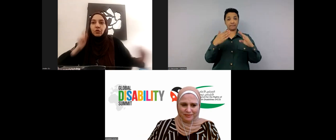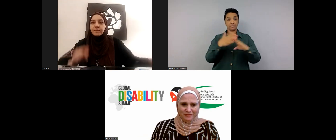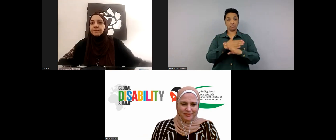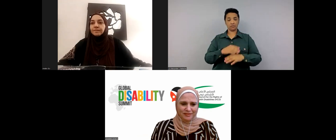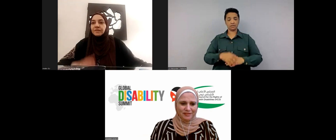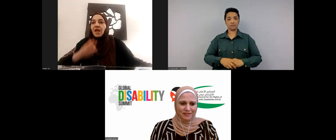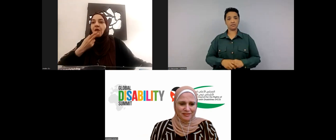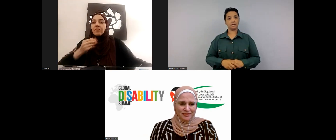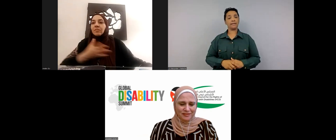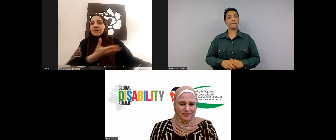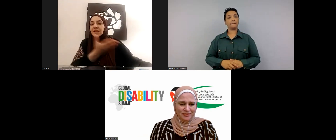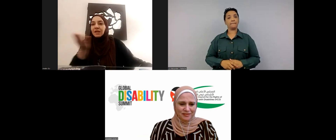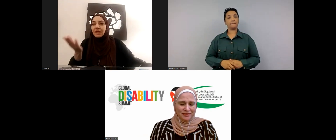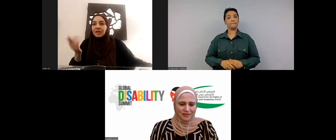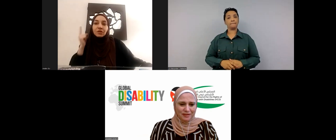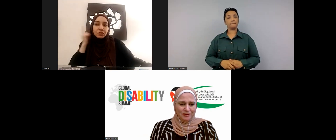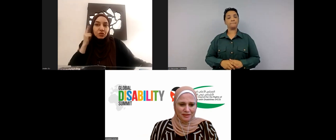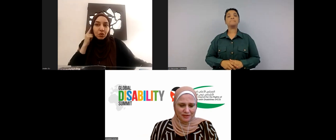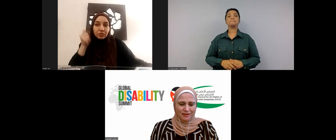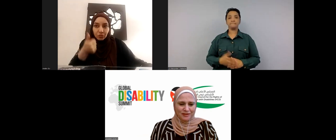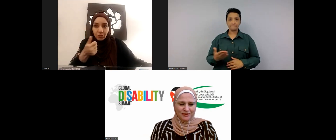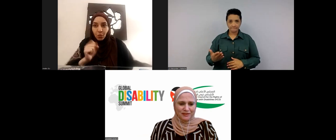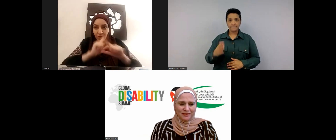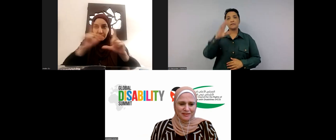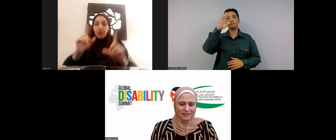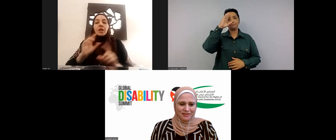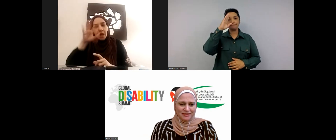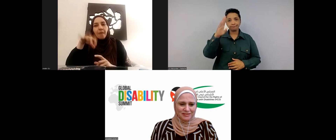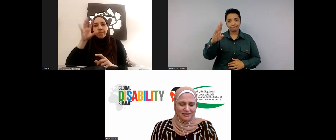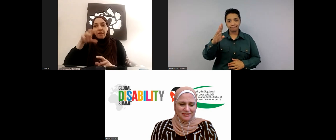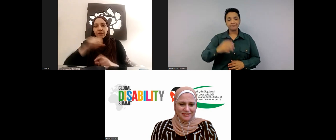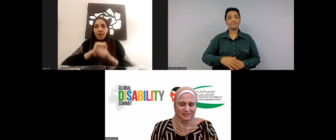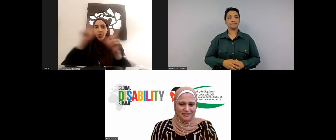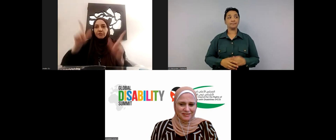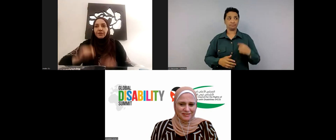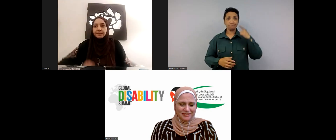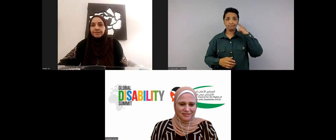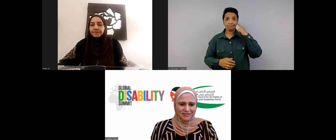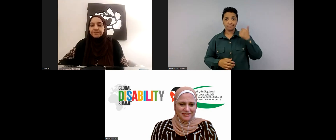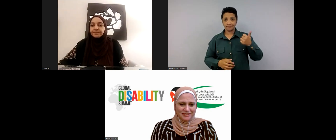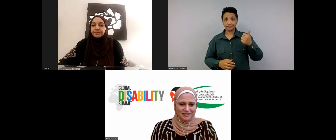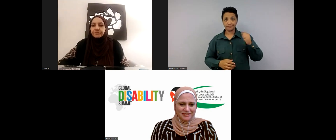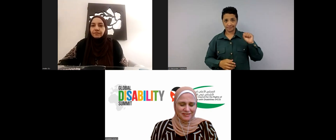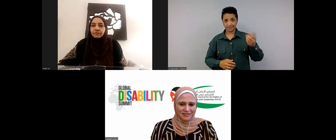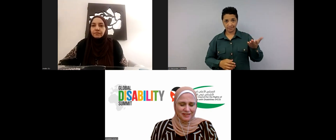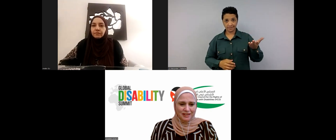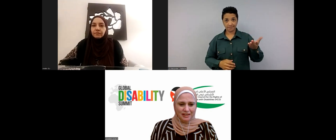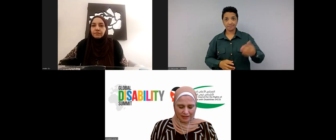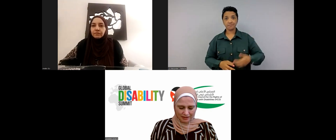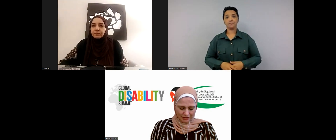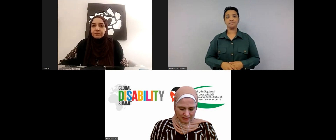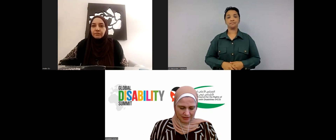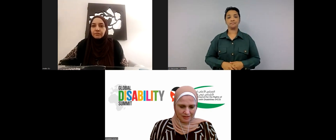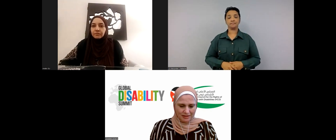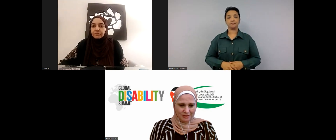ahead. Good afternoon. Good afternoon. Yes, yes, we can hear you. We can follow you. Go ahead, sir.